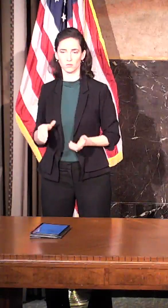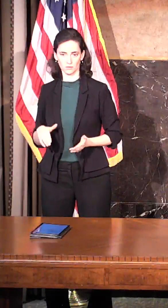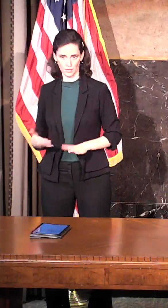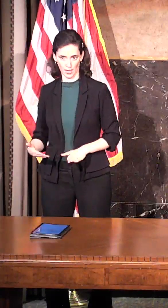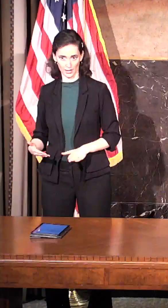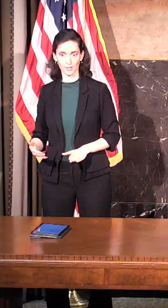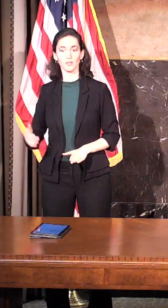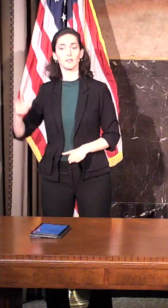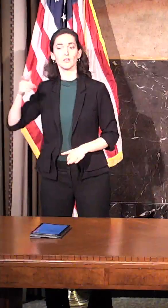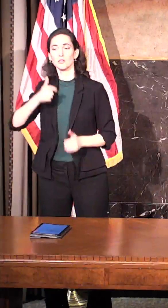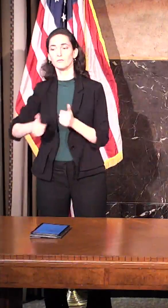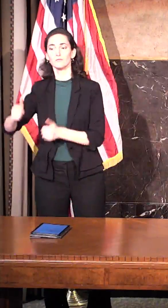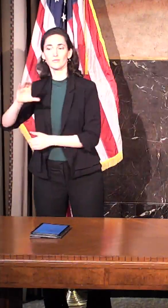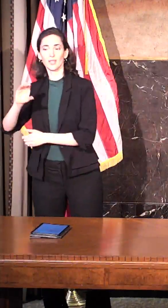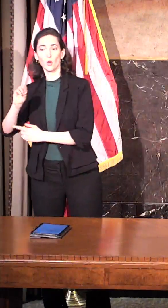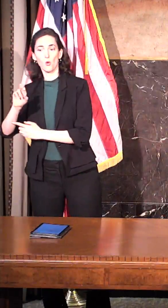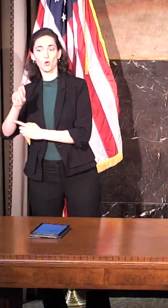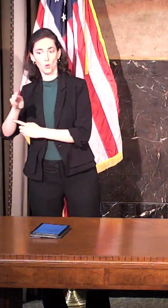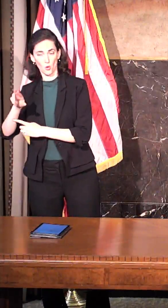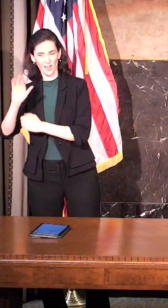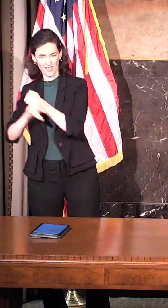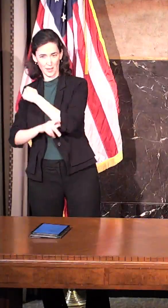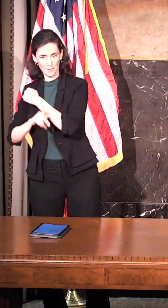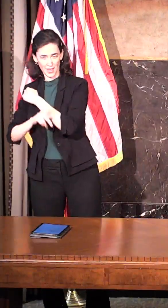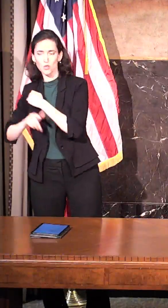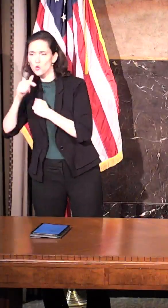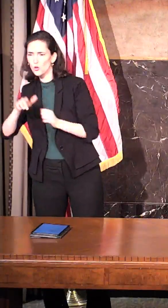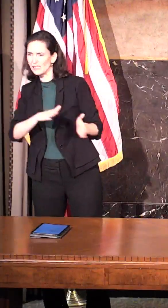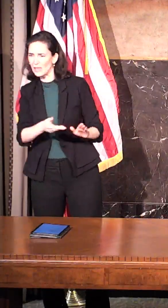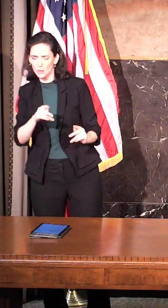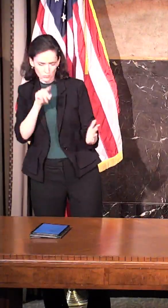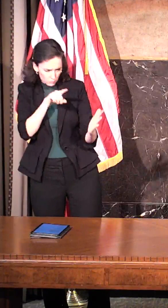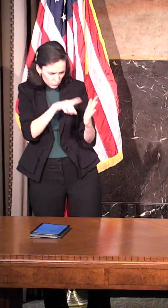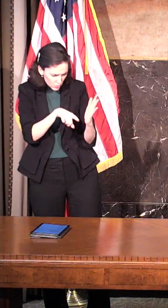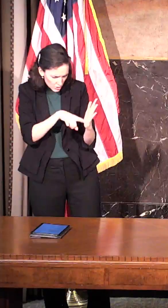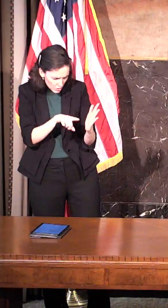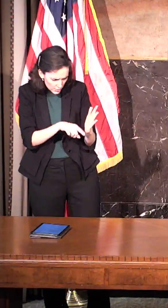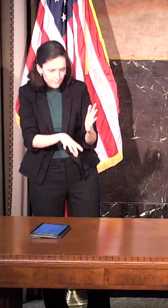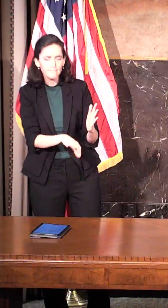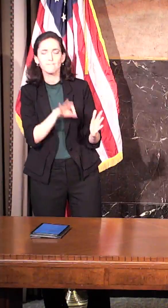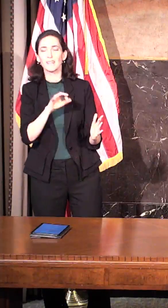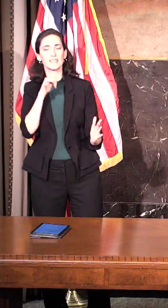that death yesterday and that it was related to the storm.